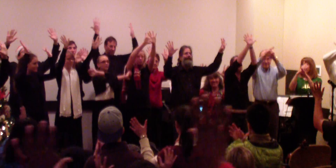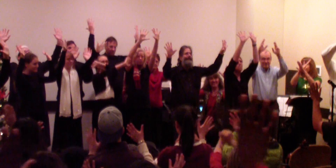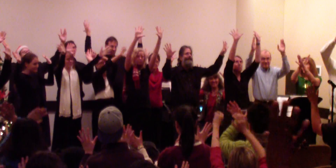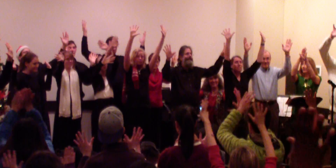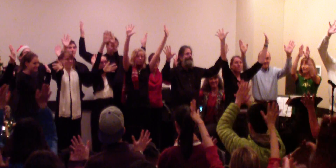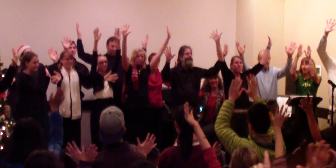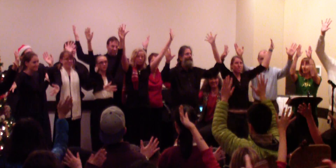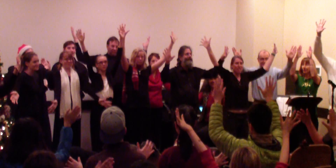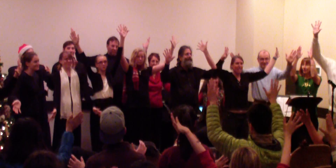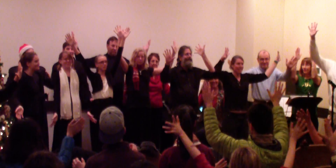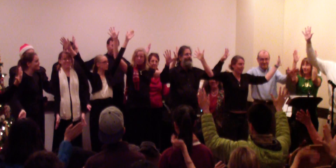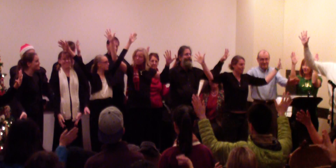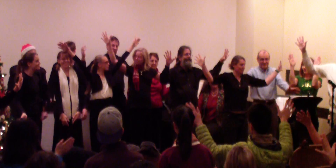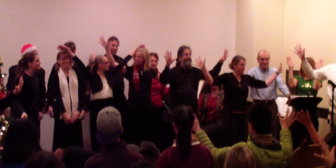bright. Shine it out.